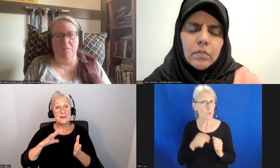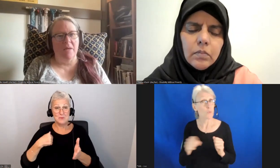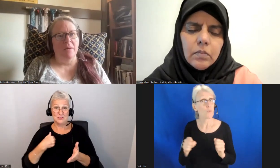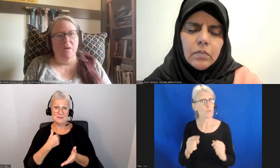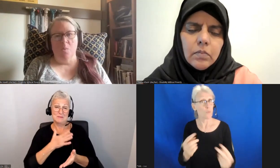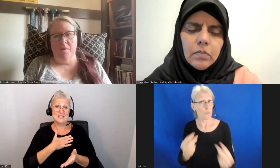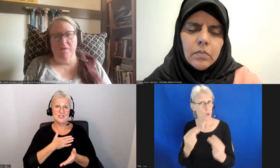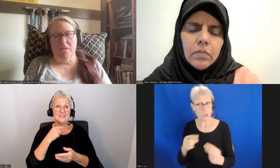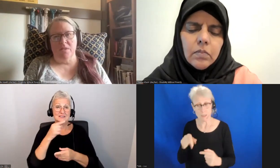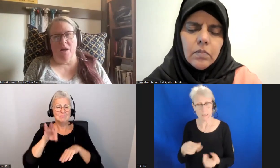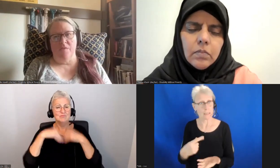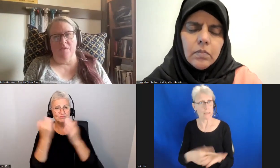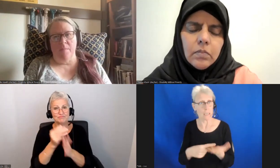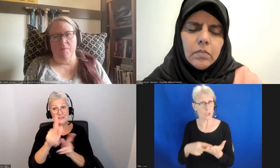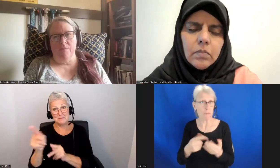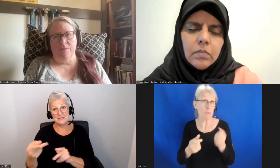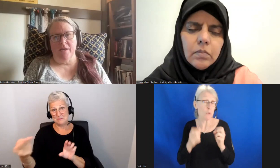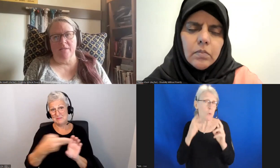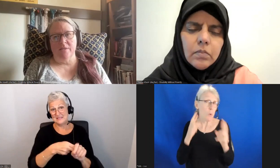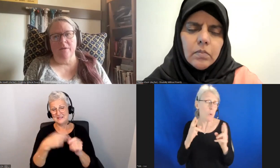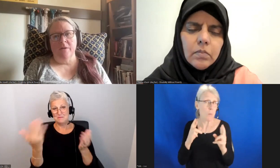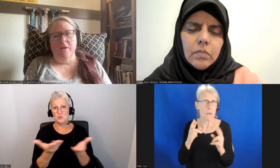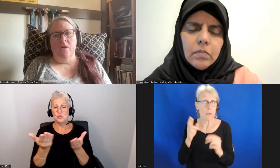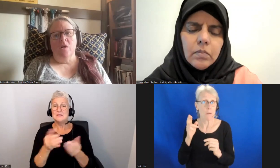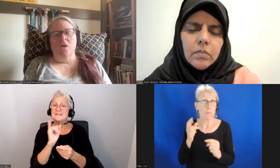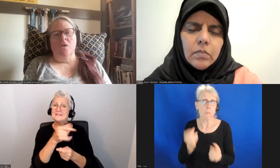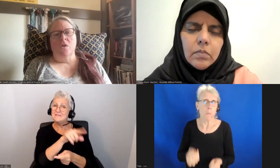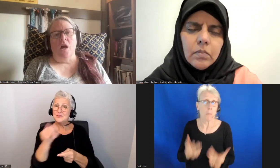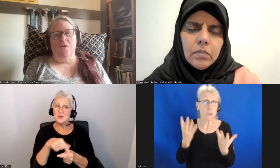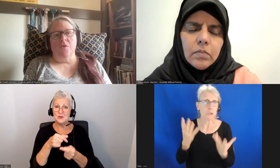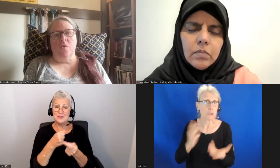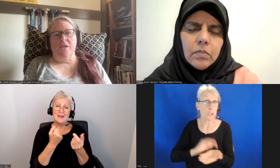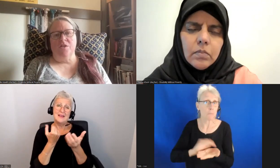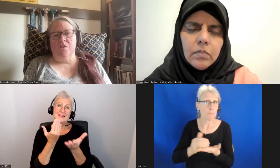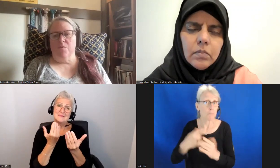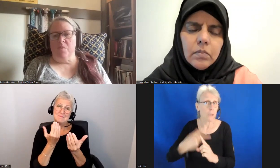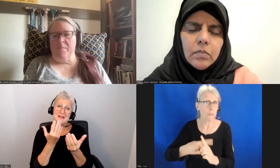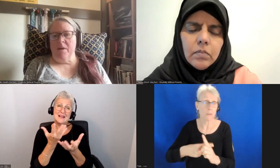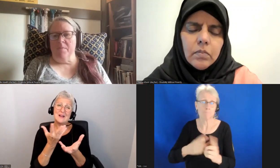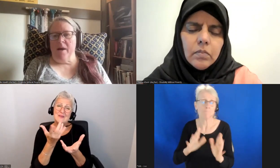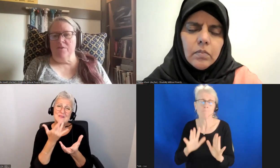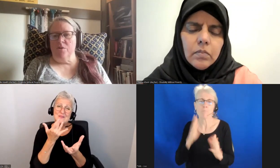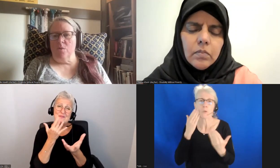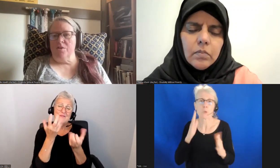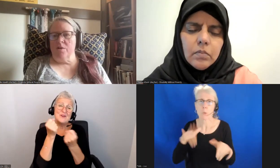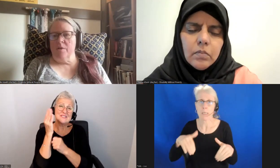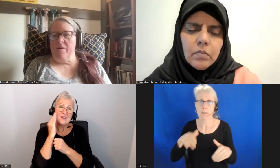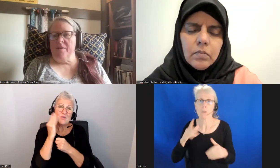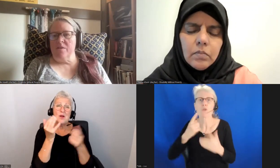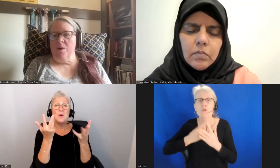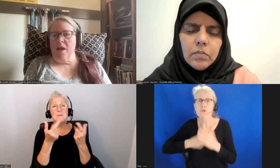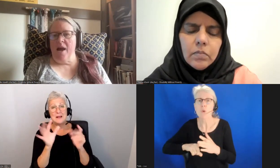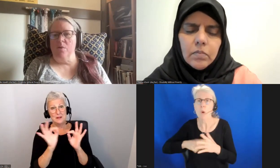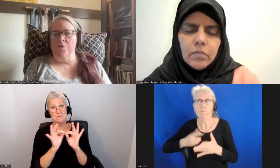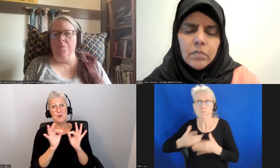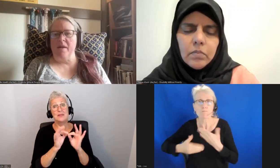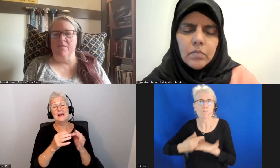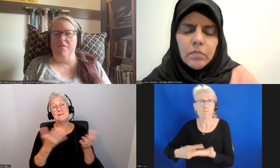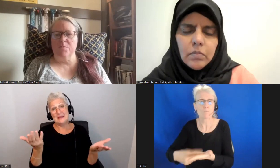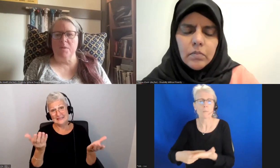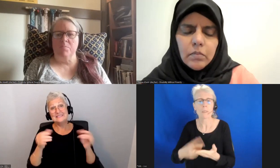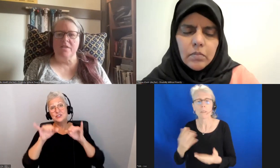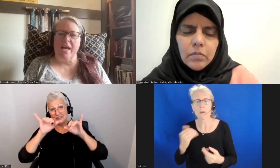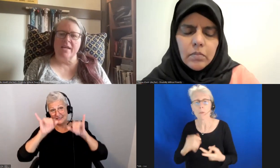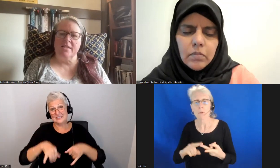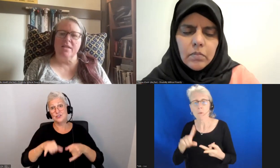much it's going to be. We're at the start of that process. Another question, Rabia, perhaps do you want to talk about this one? How will all the